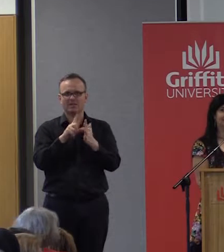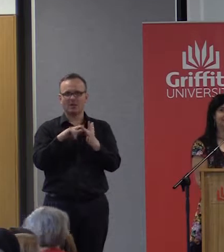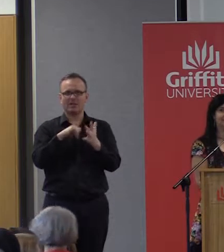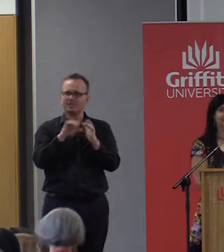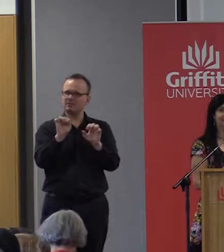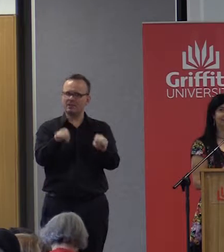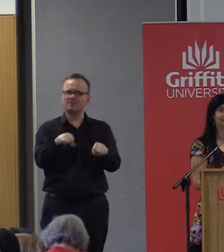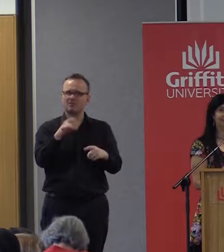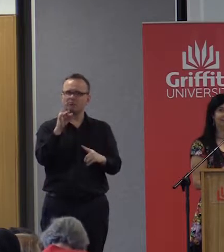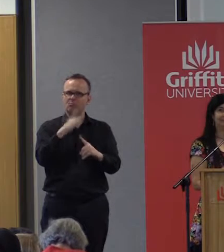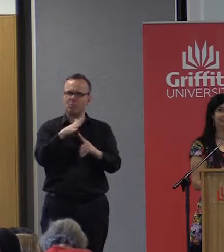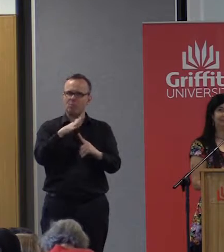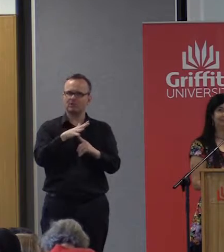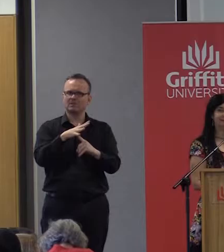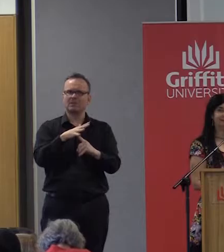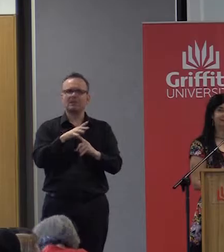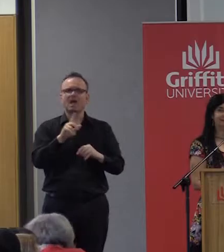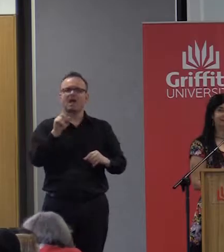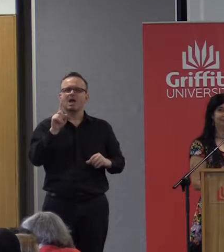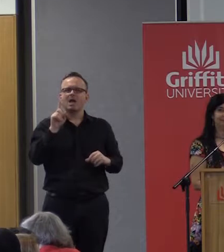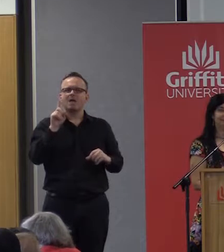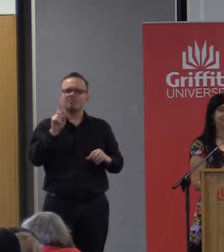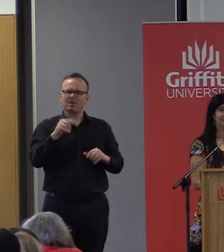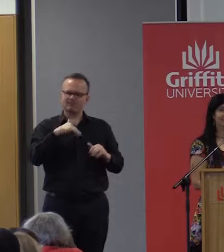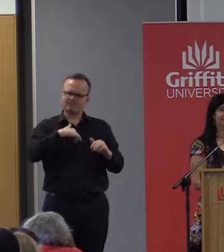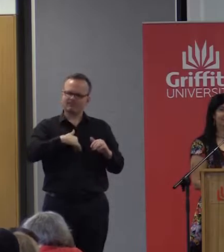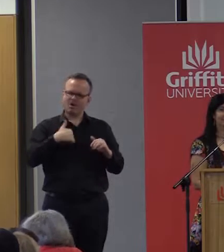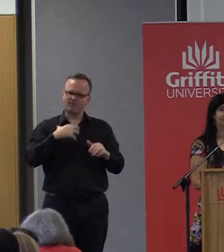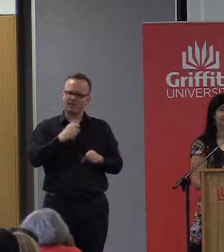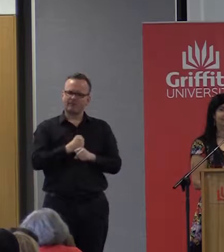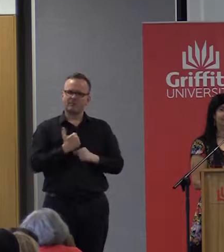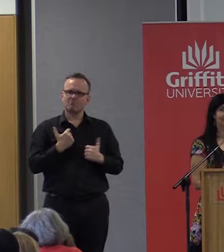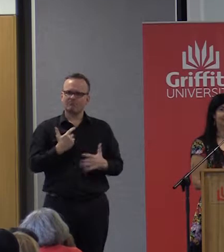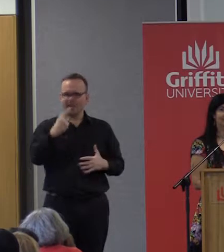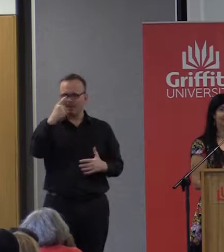but somehow I believe there are a lot of people